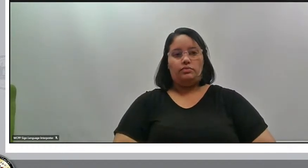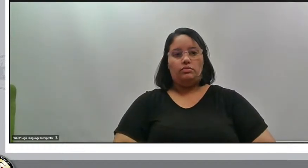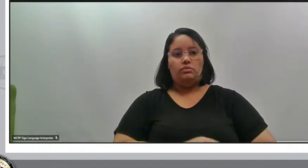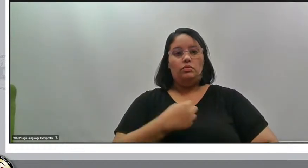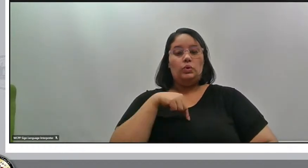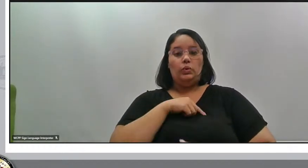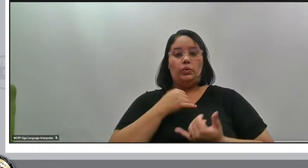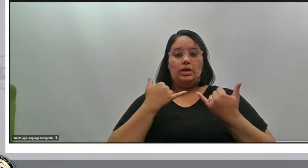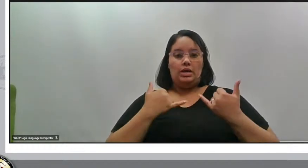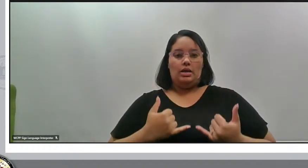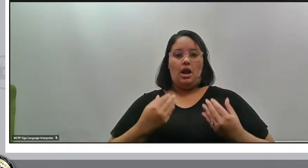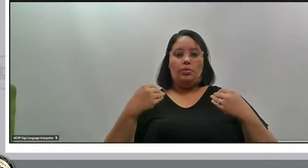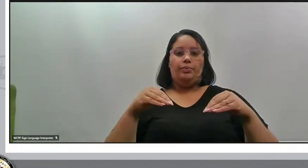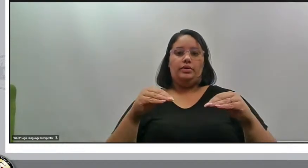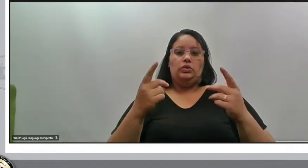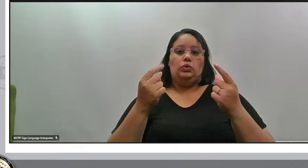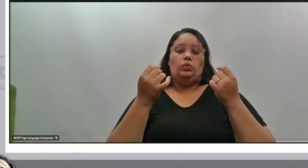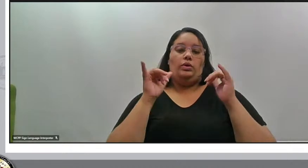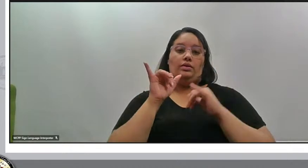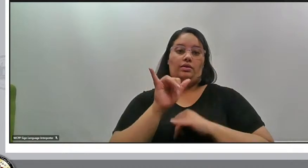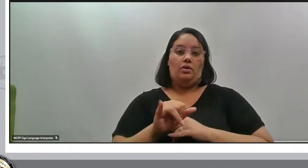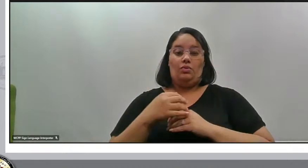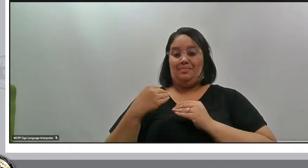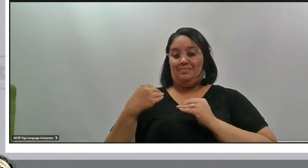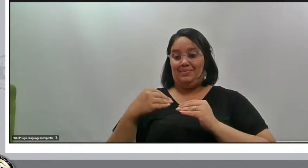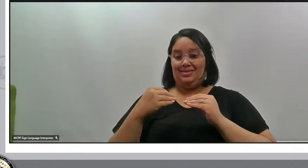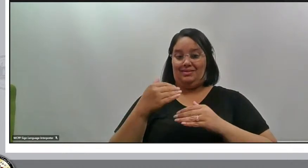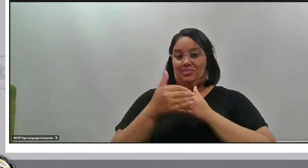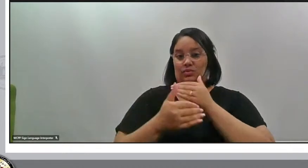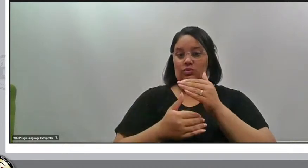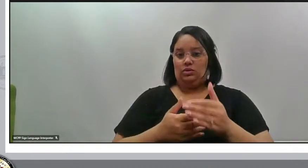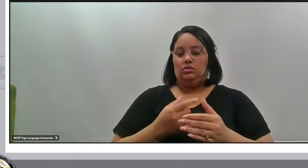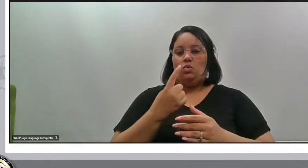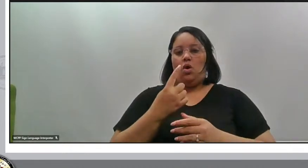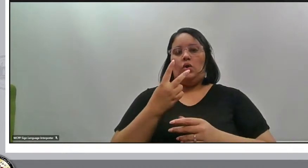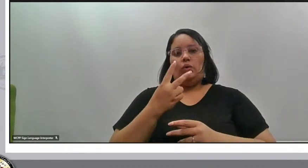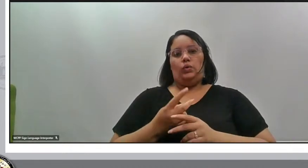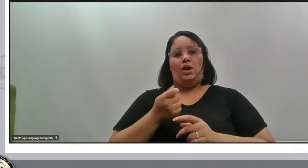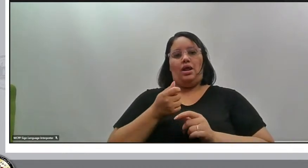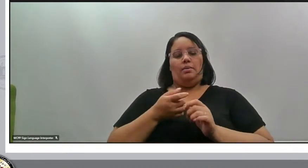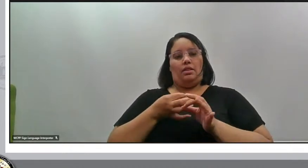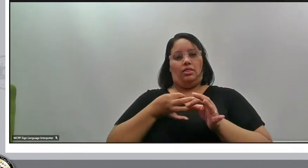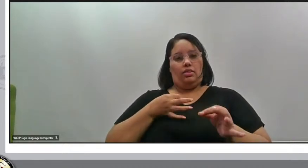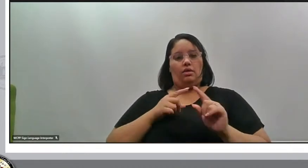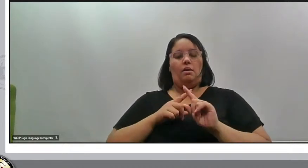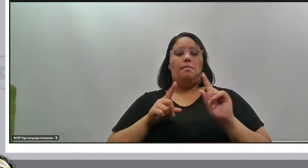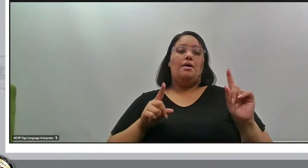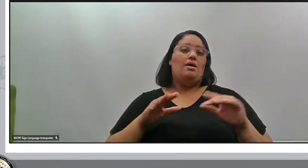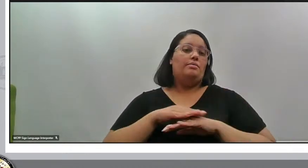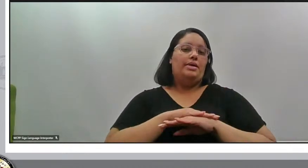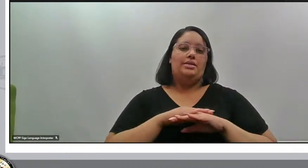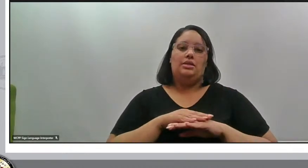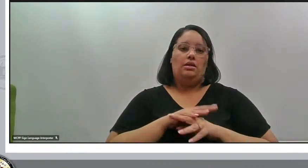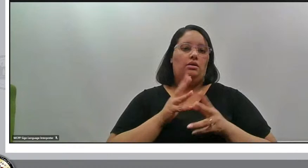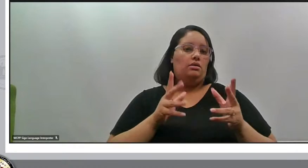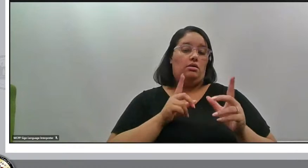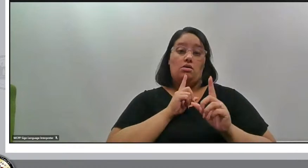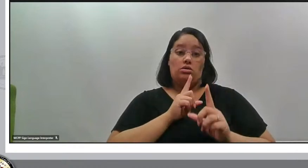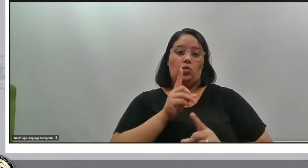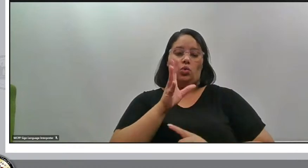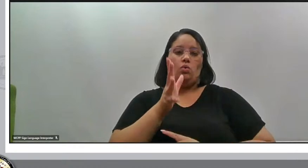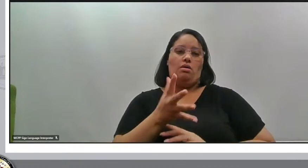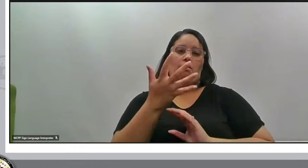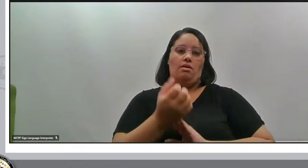currently busy doing that. We are in the process. We've had one or two setbacks, but basically this is the answer. You will have